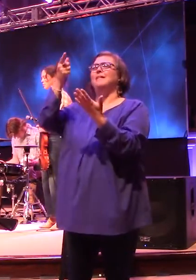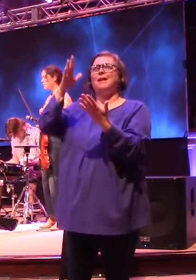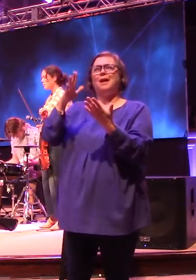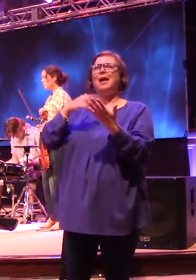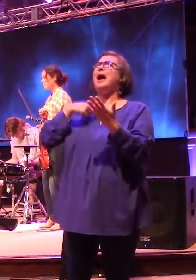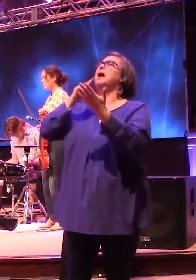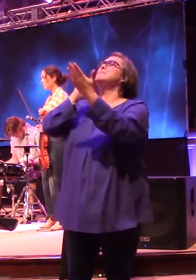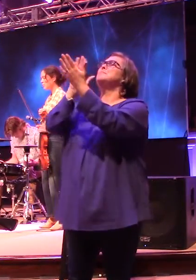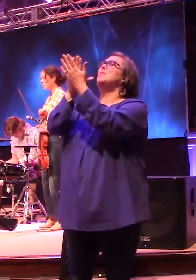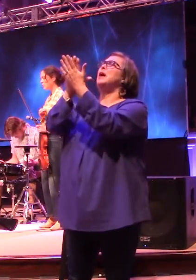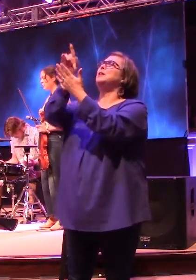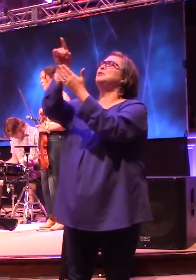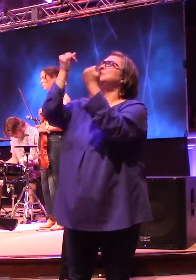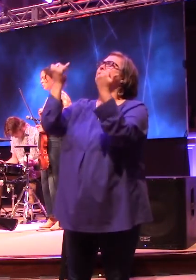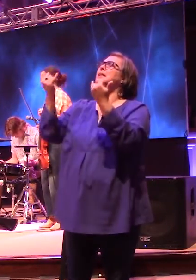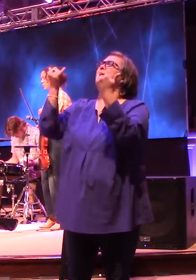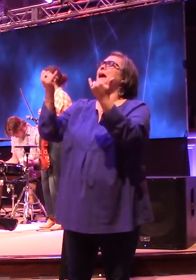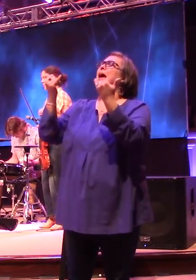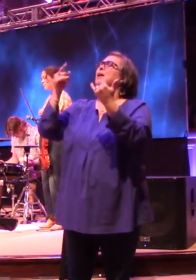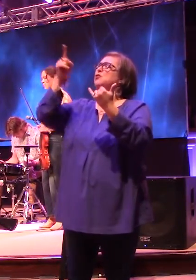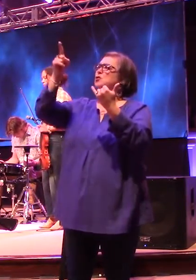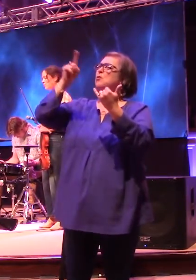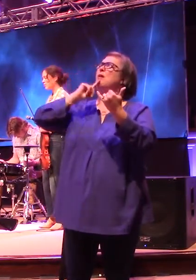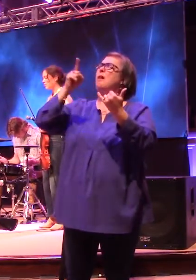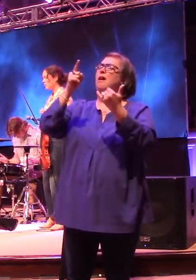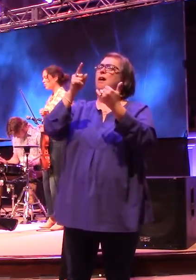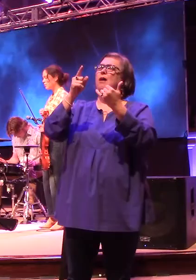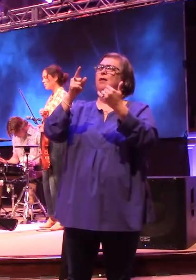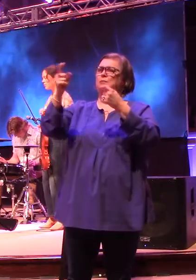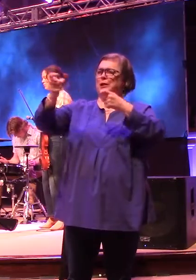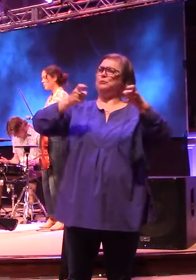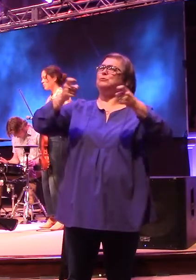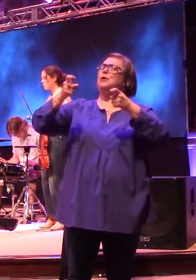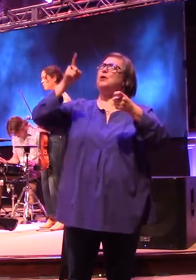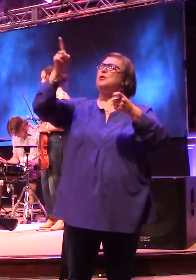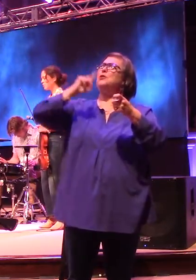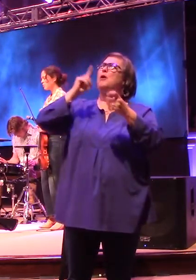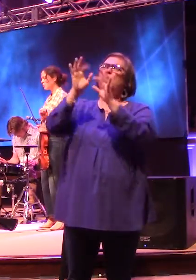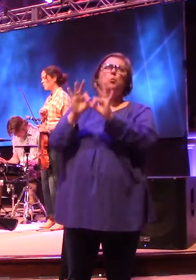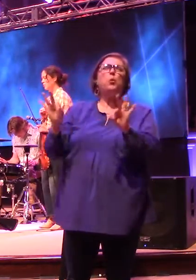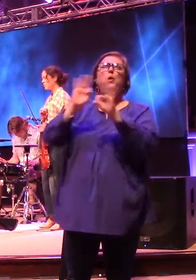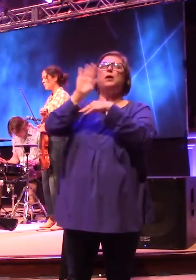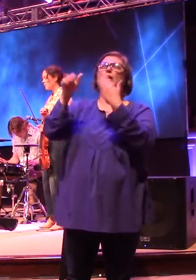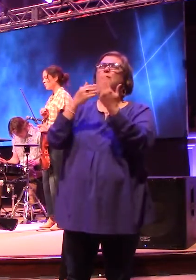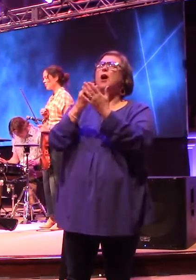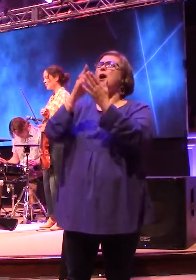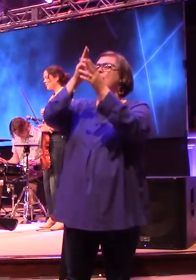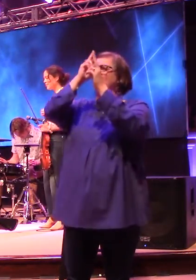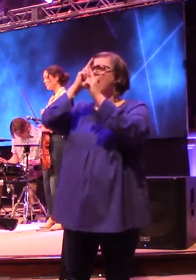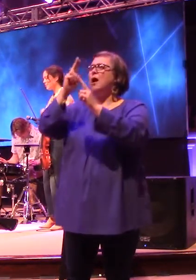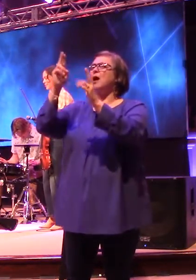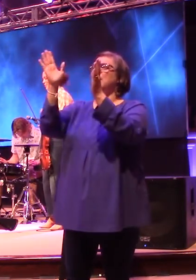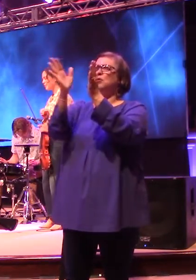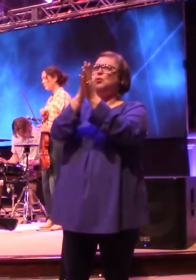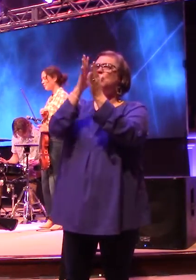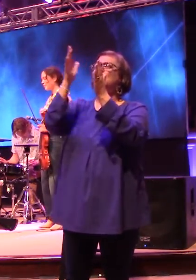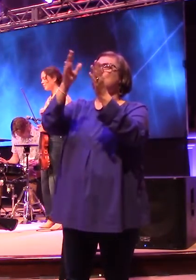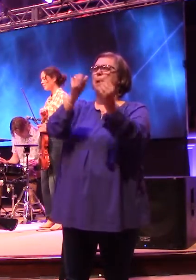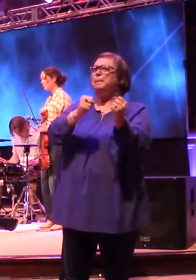tonight that you are in charge. Lord Jesus, You are worthy of honor and power. I want to give You glory in my